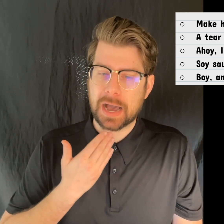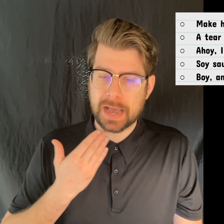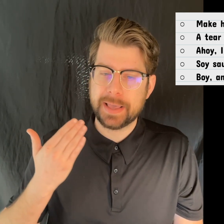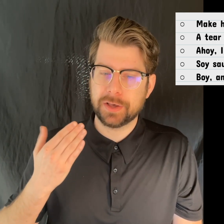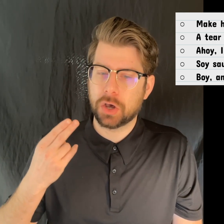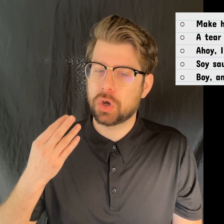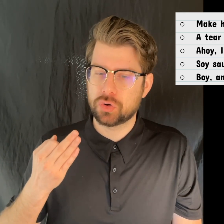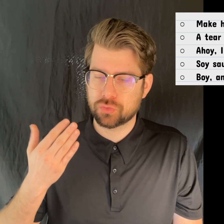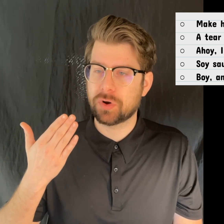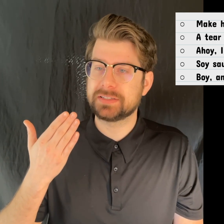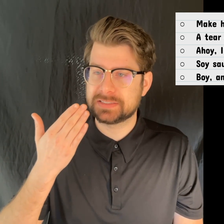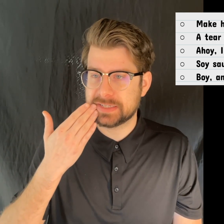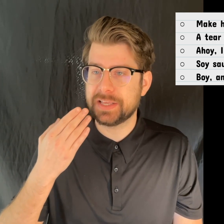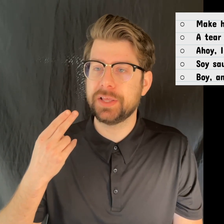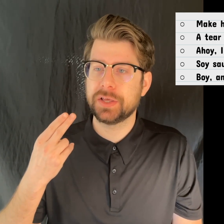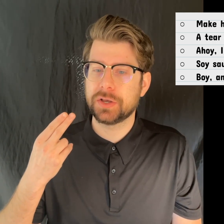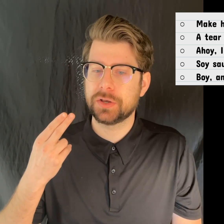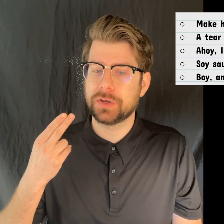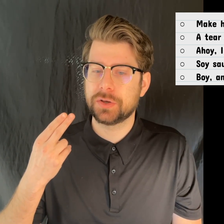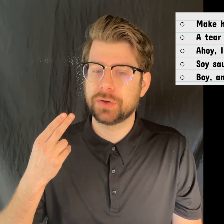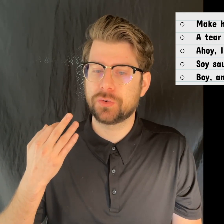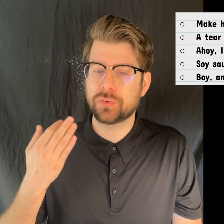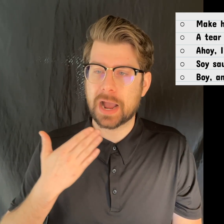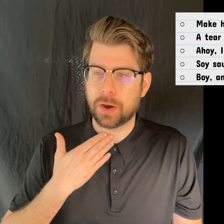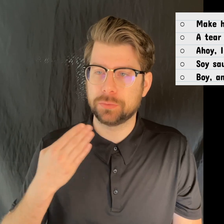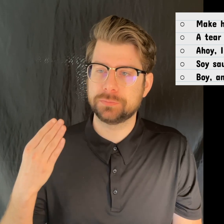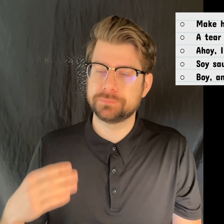I a crusty crown.